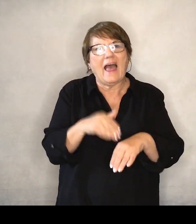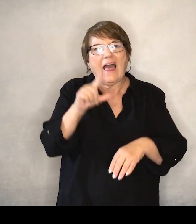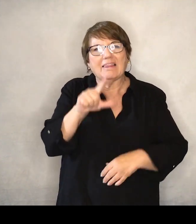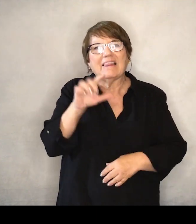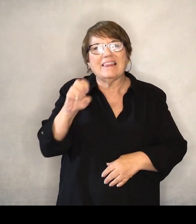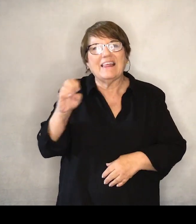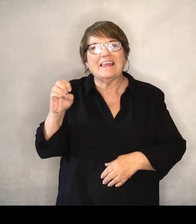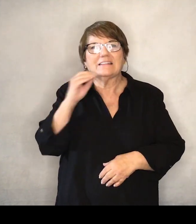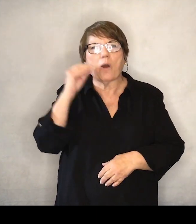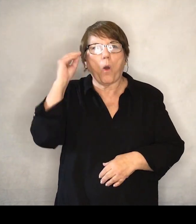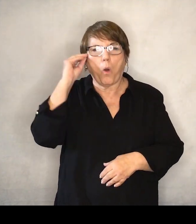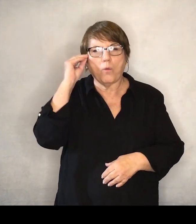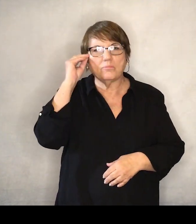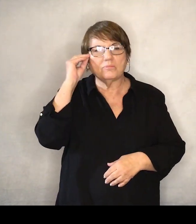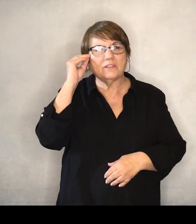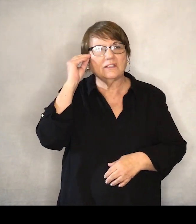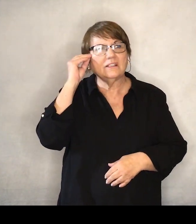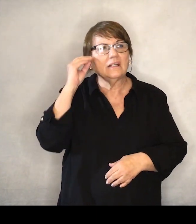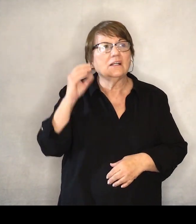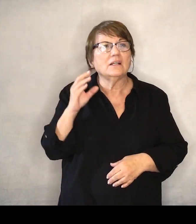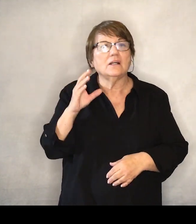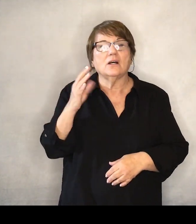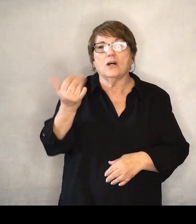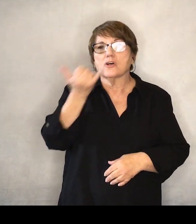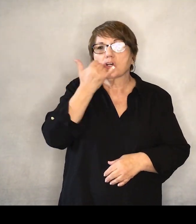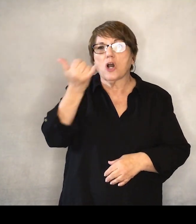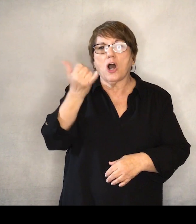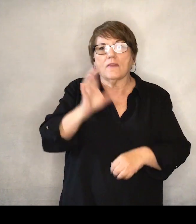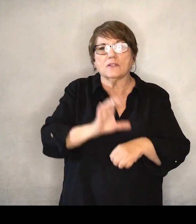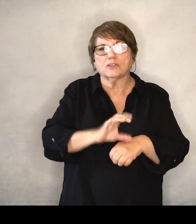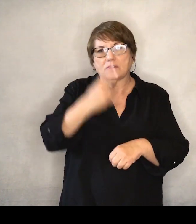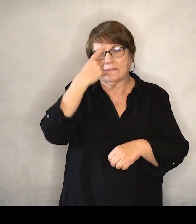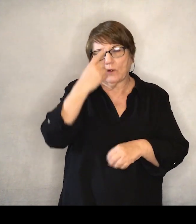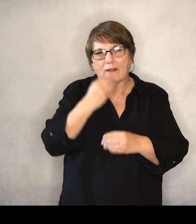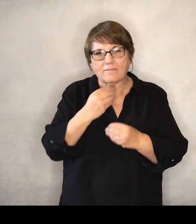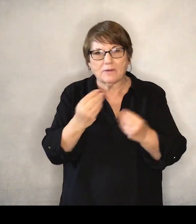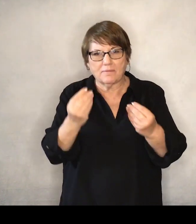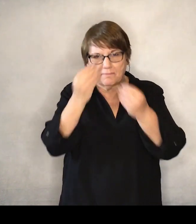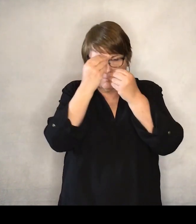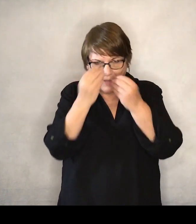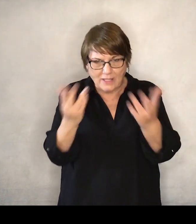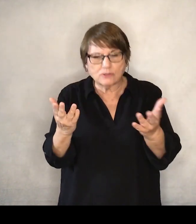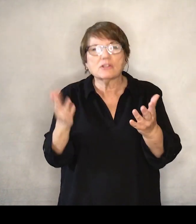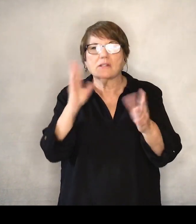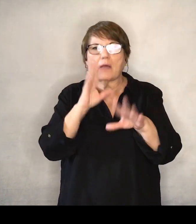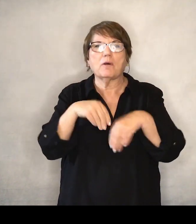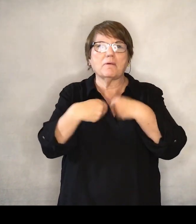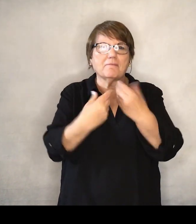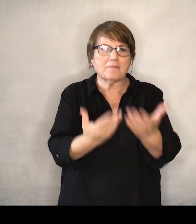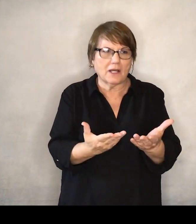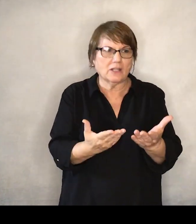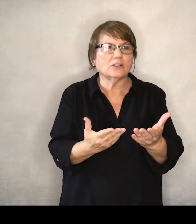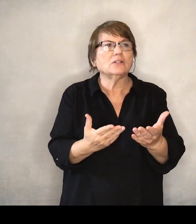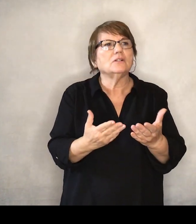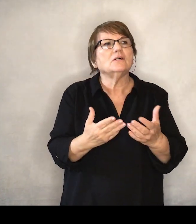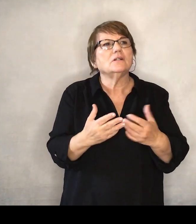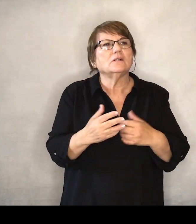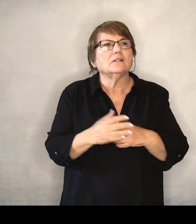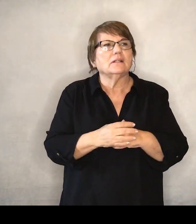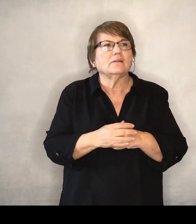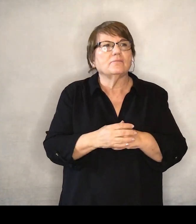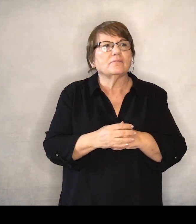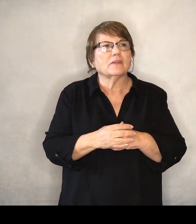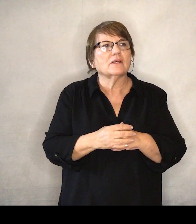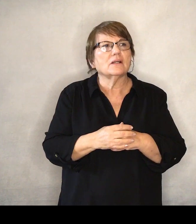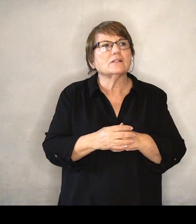so if you would call the church for information, they can give you that so that you have it. So